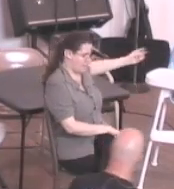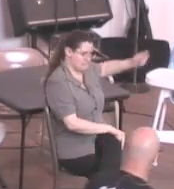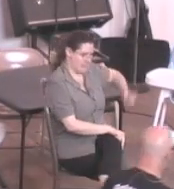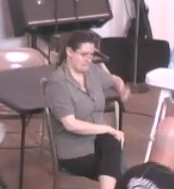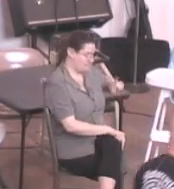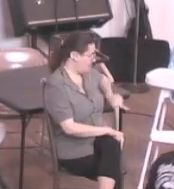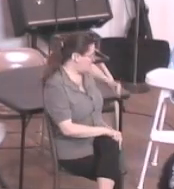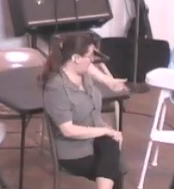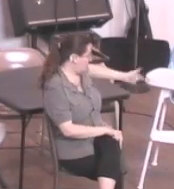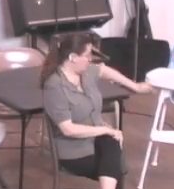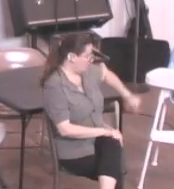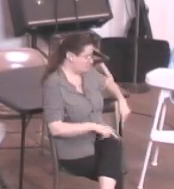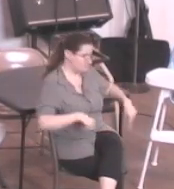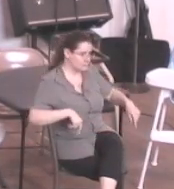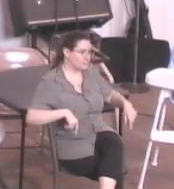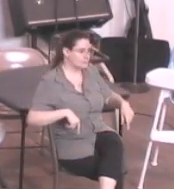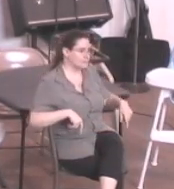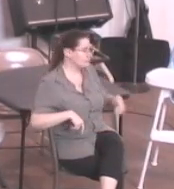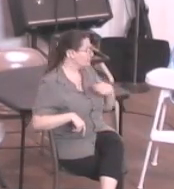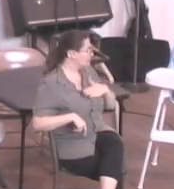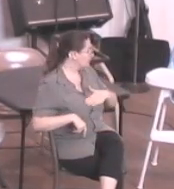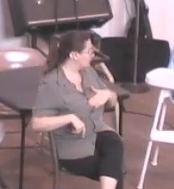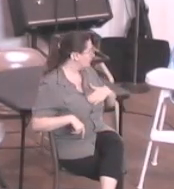This one here, please don't.